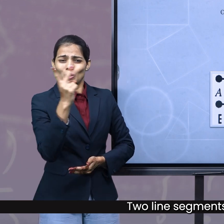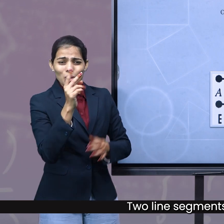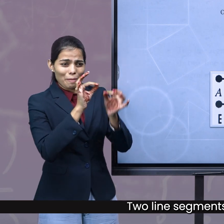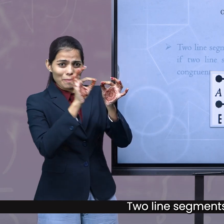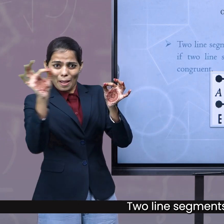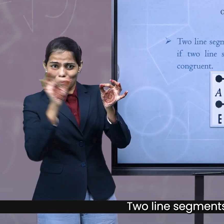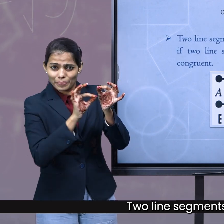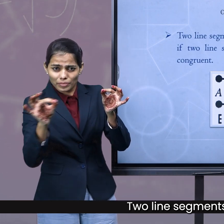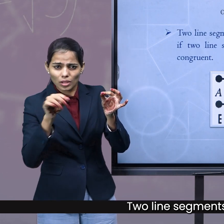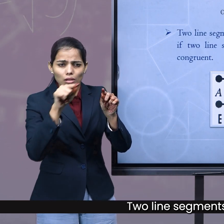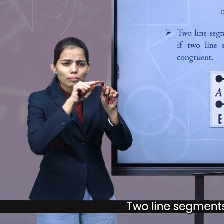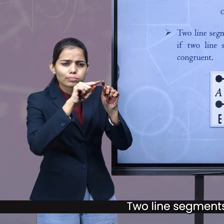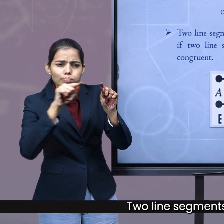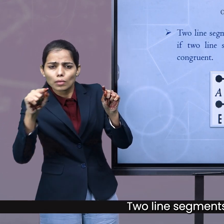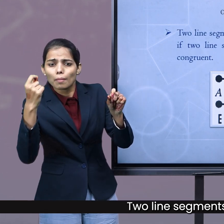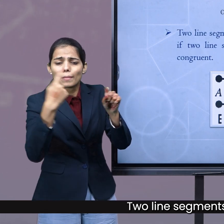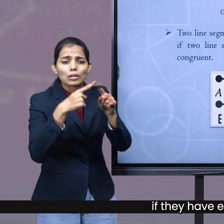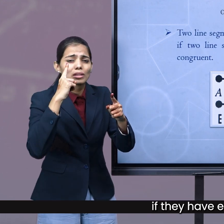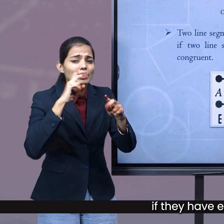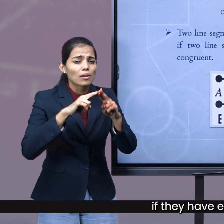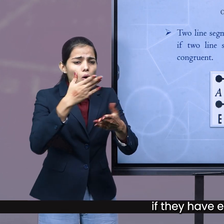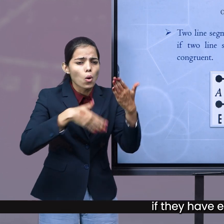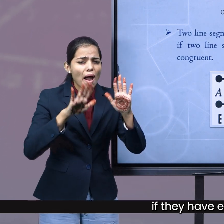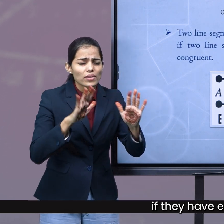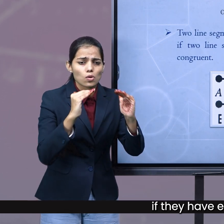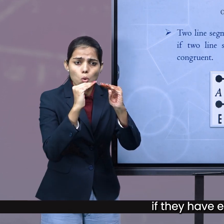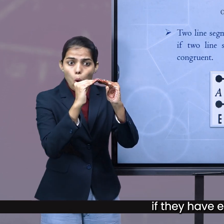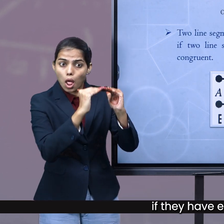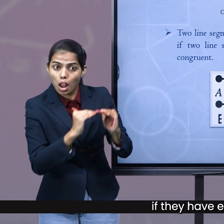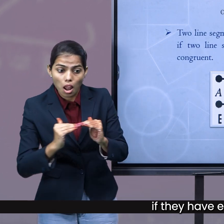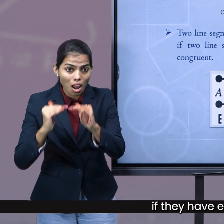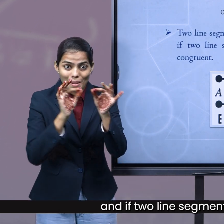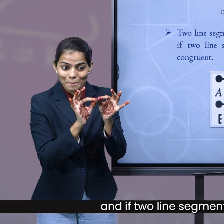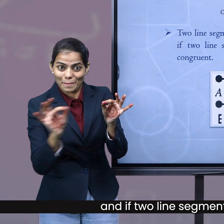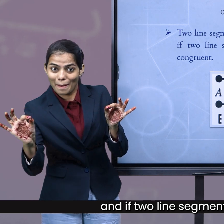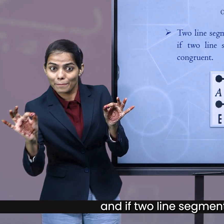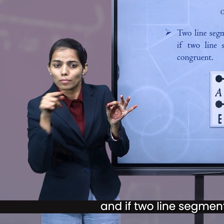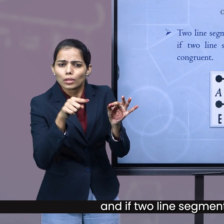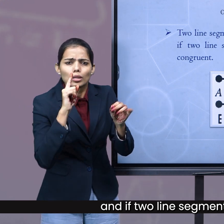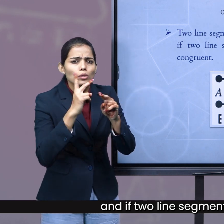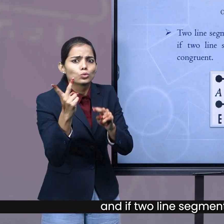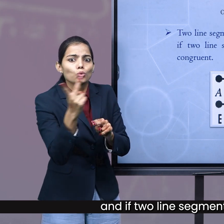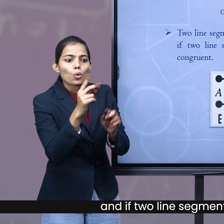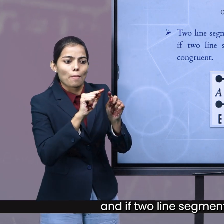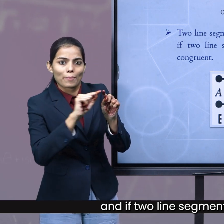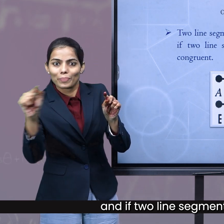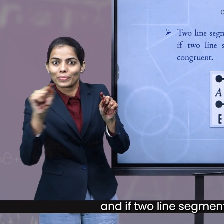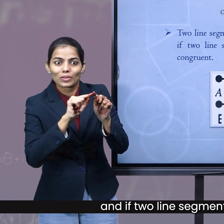Two line segments are congruent if they have equal length, and if two line segments have equal